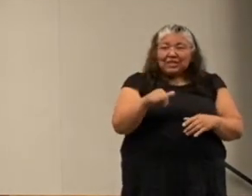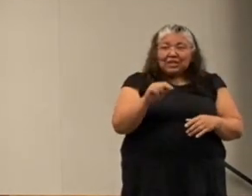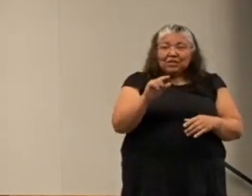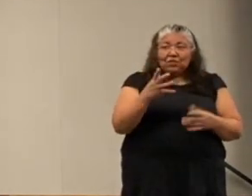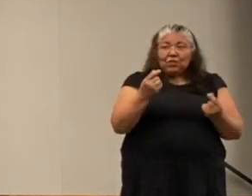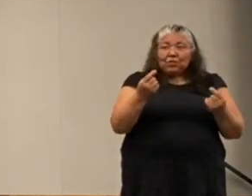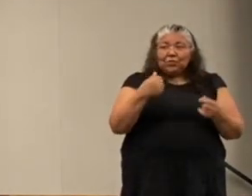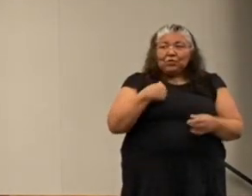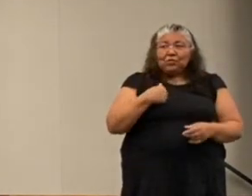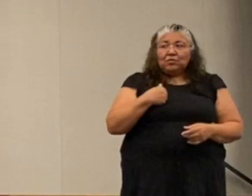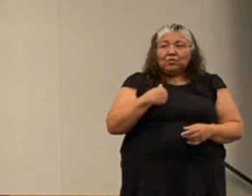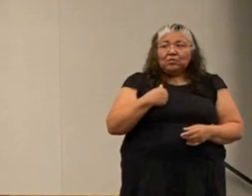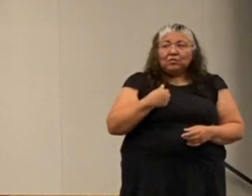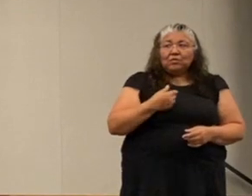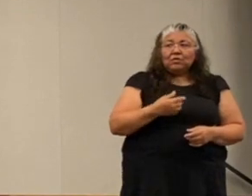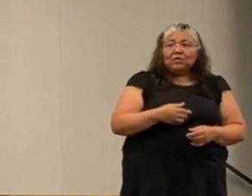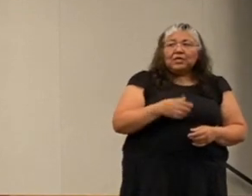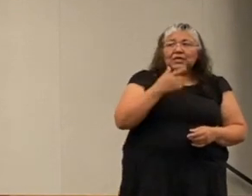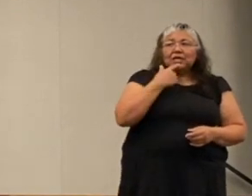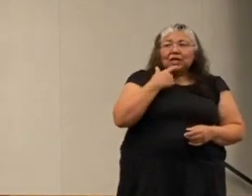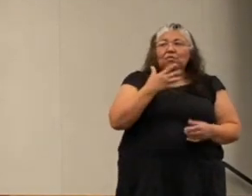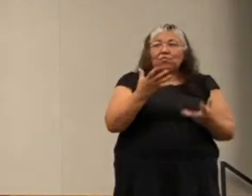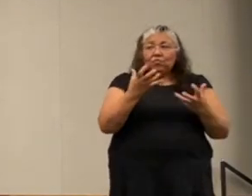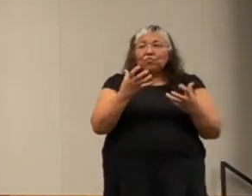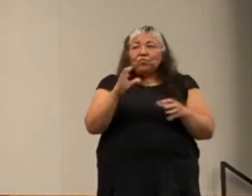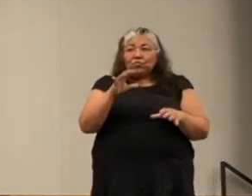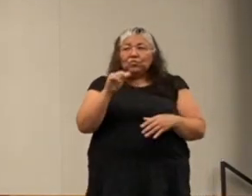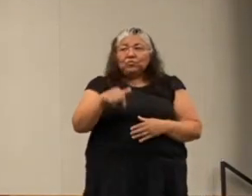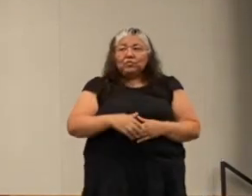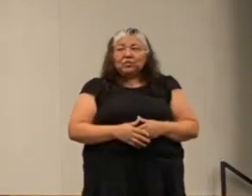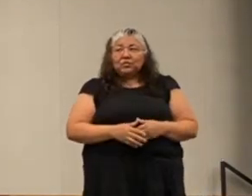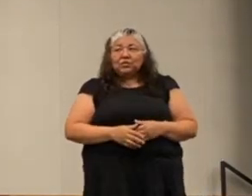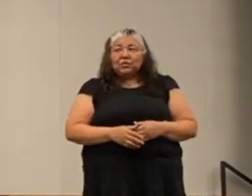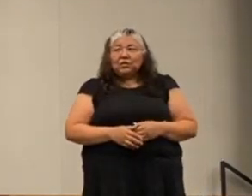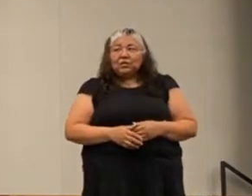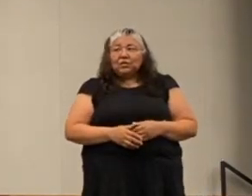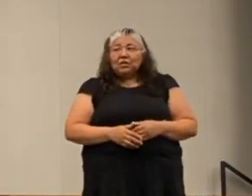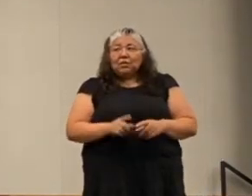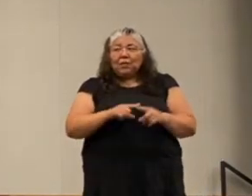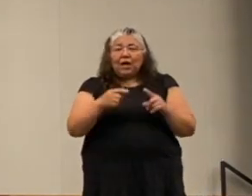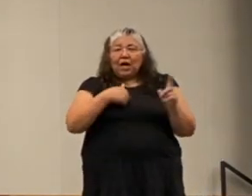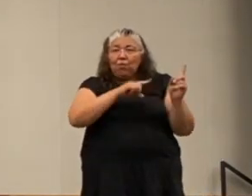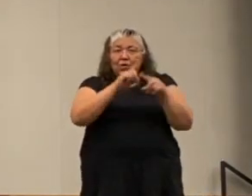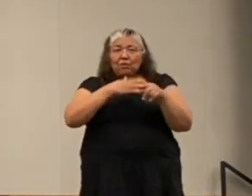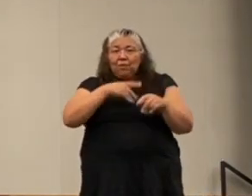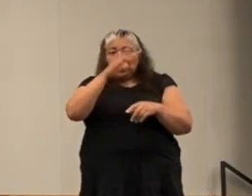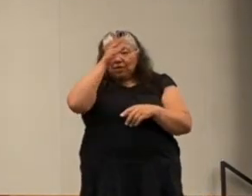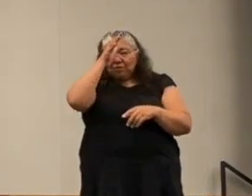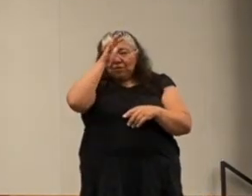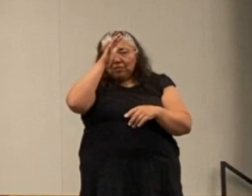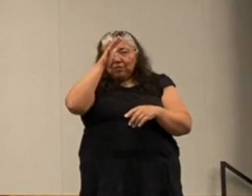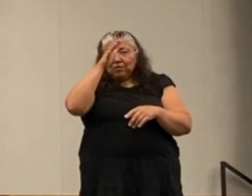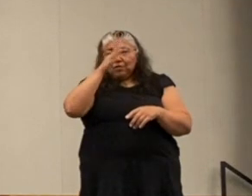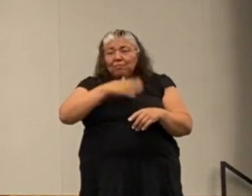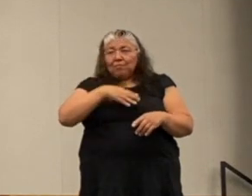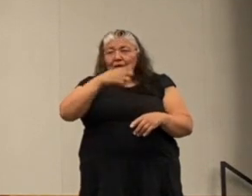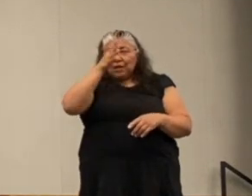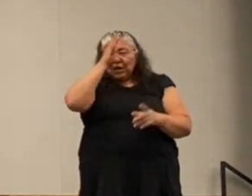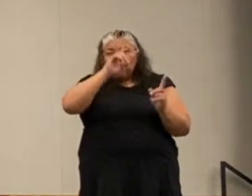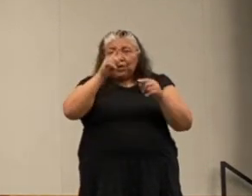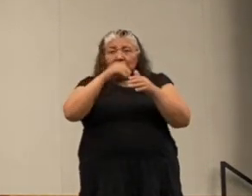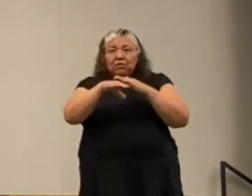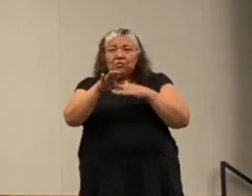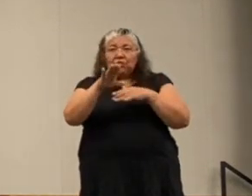I'm going to do? And God's like, you know I want you in the ministry. I'm like, you're right. But I always ran to my father. Now, my dad went into the hospital